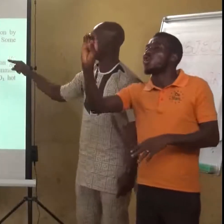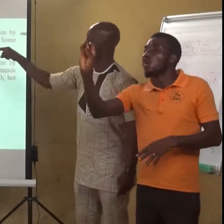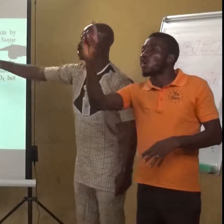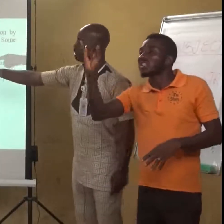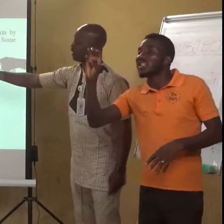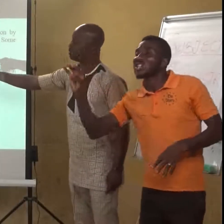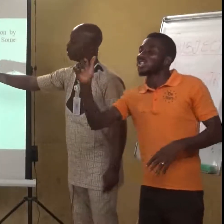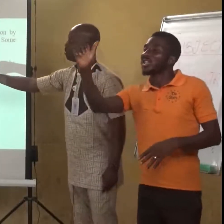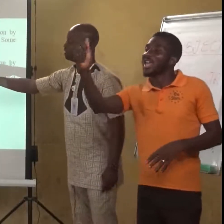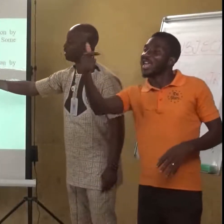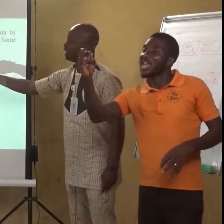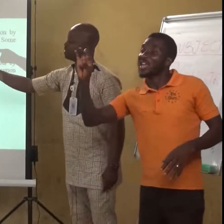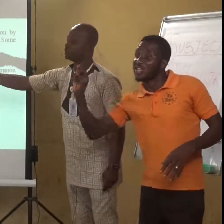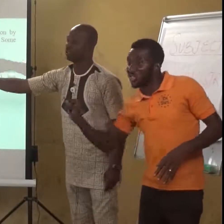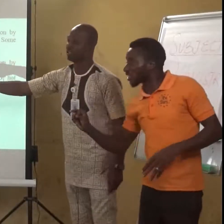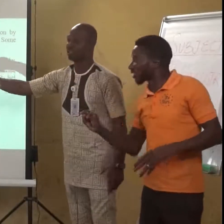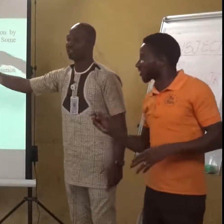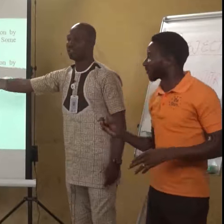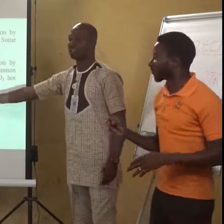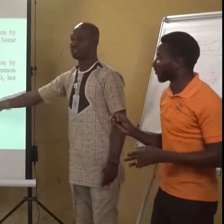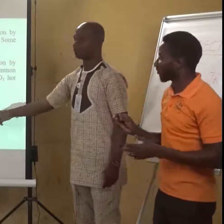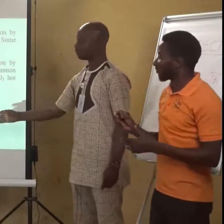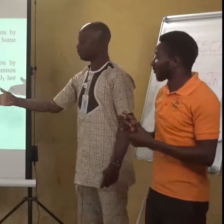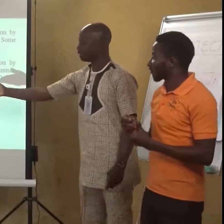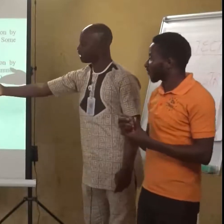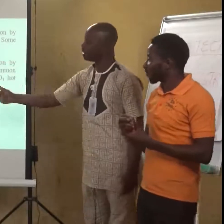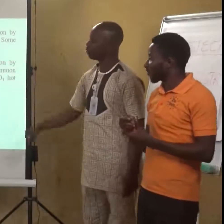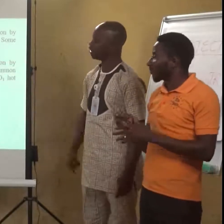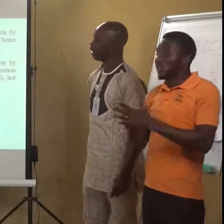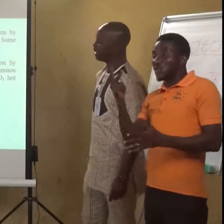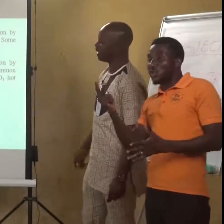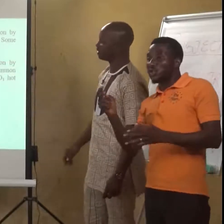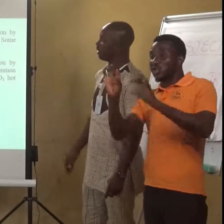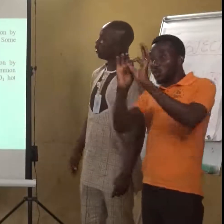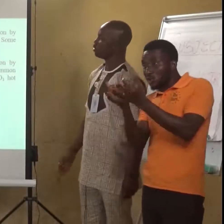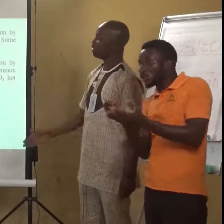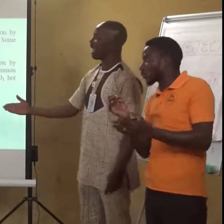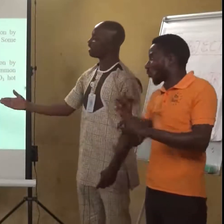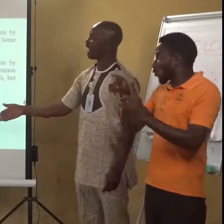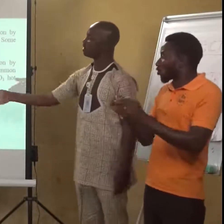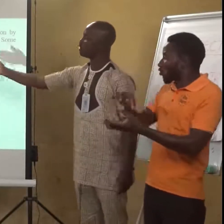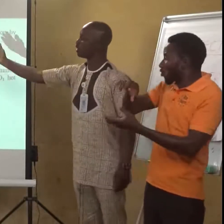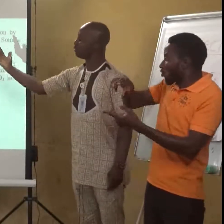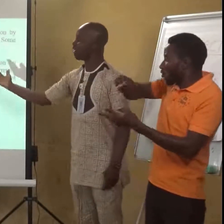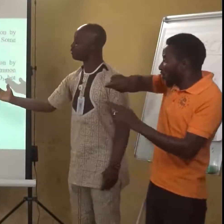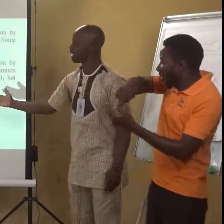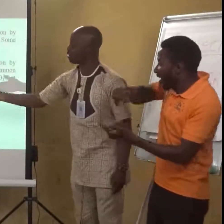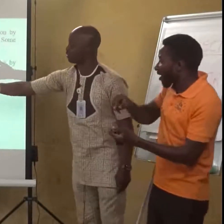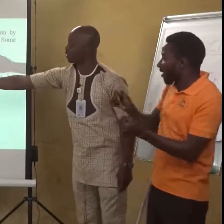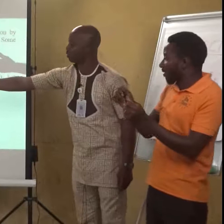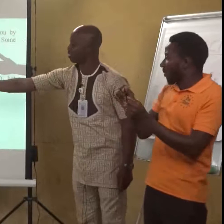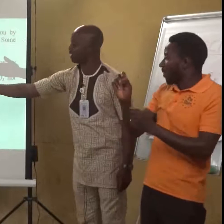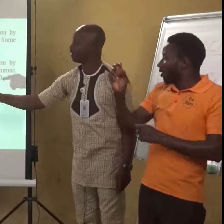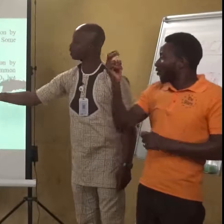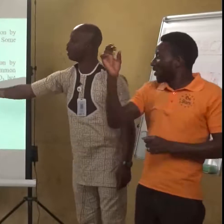course, the thiosulfate becomes the reducing agent. The second equation is when you react hydrogen sulfide with iron